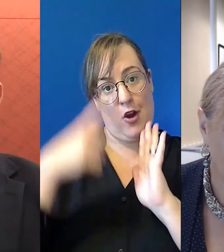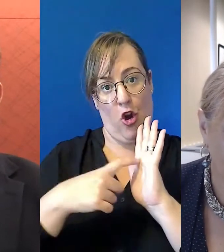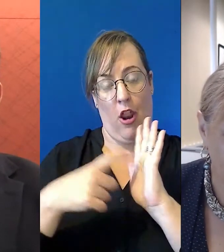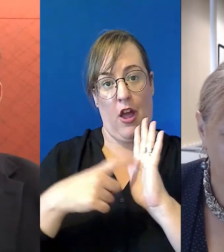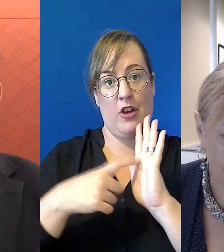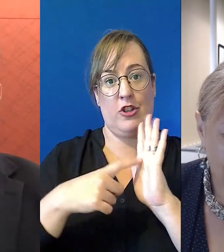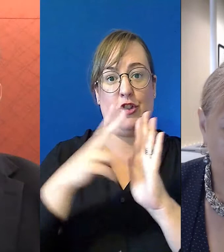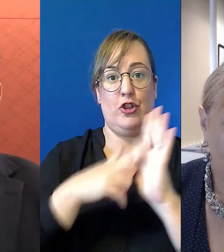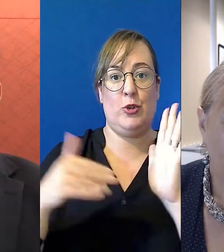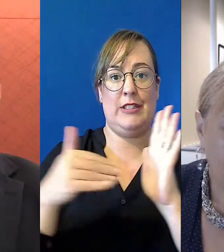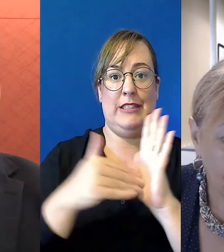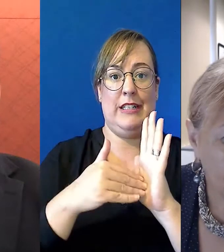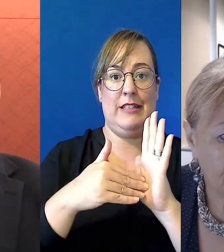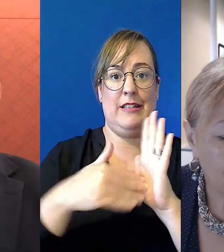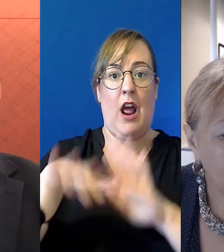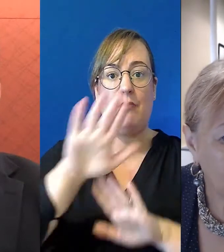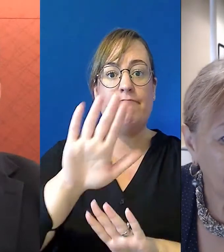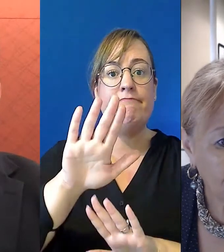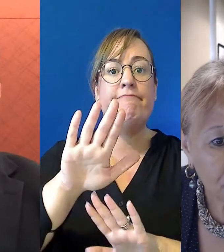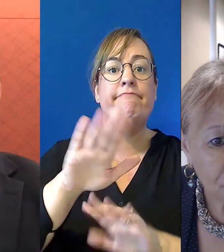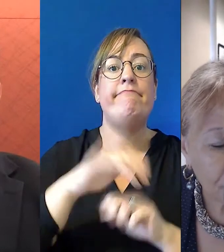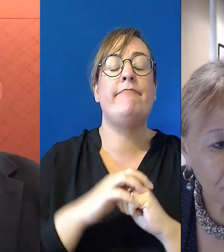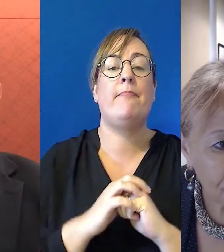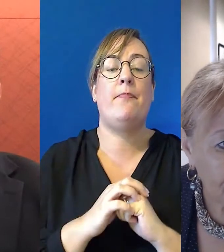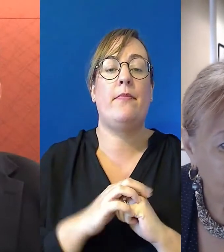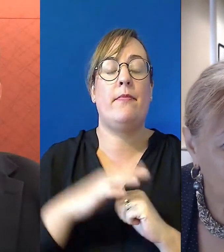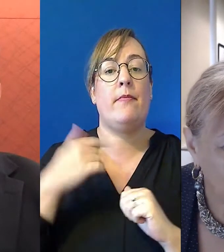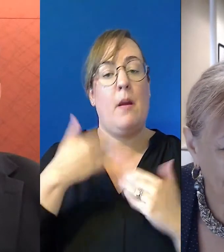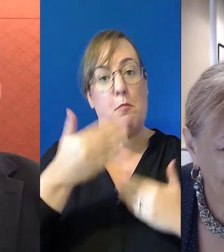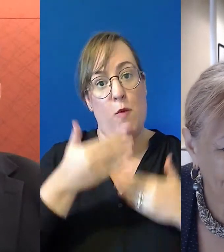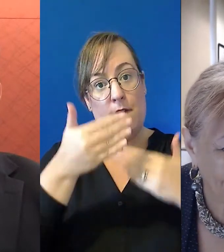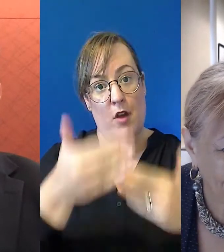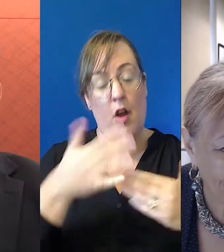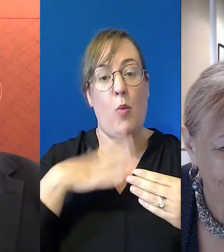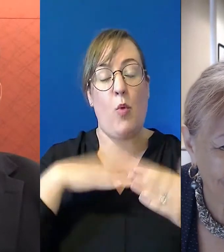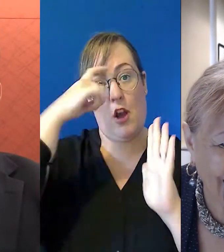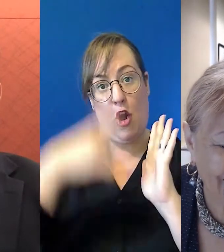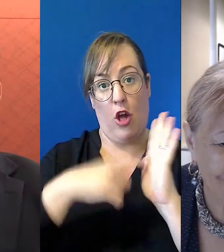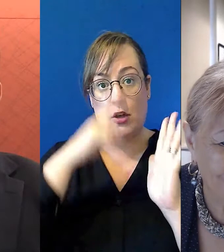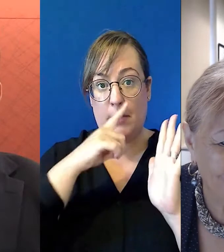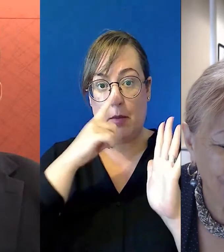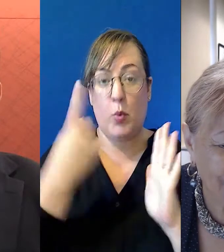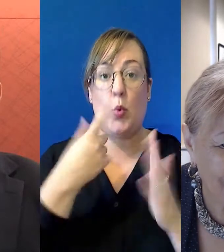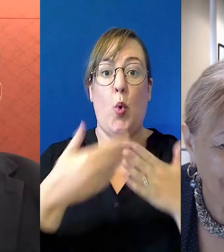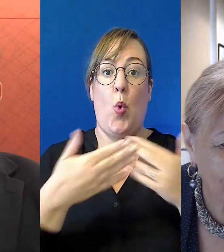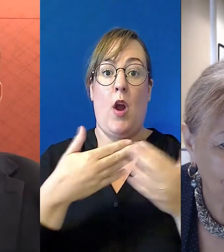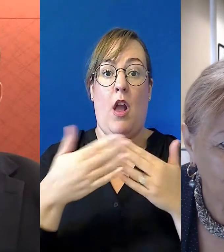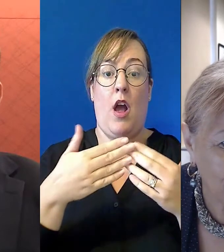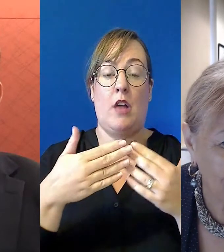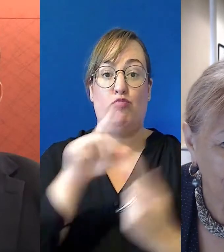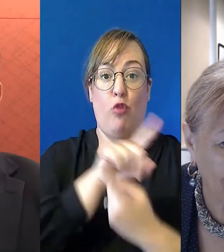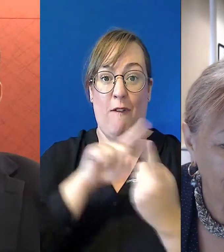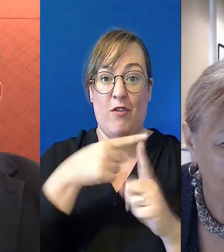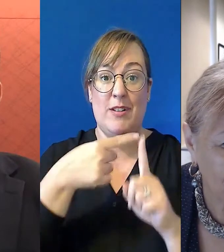New Zealand. Moving on, I want to acknowledge the people who organised this conference, and to you, Dan,